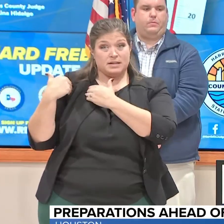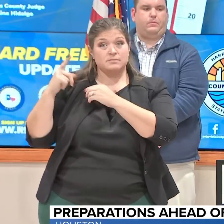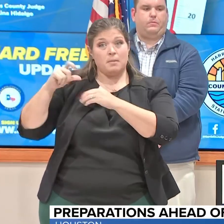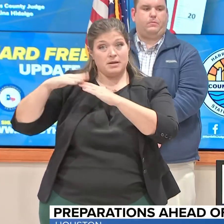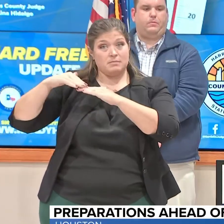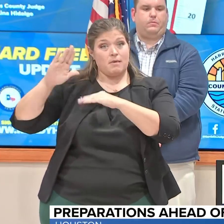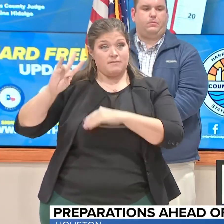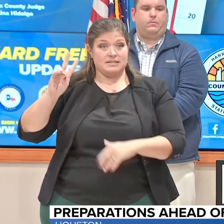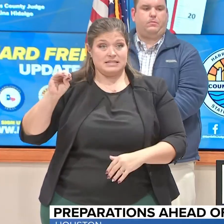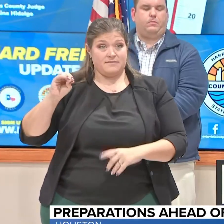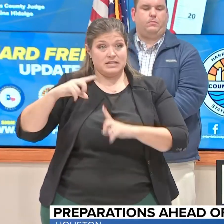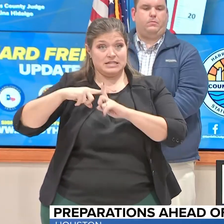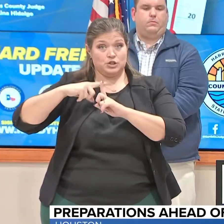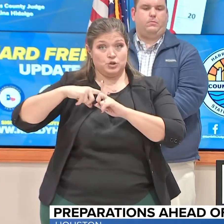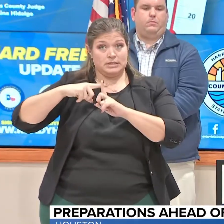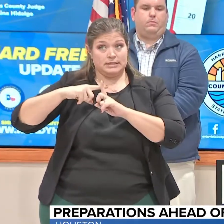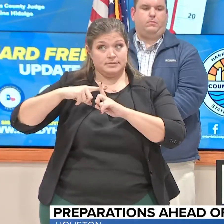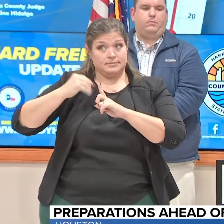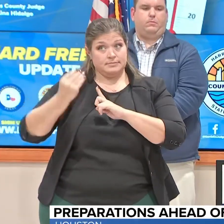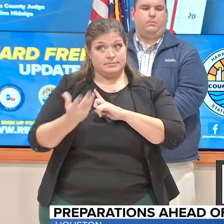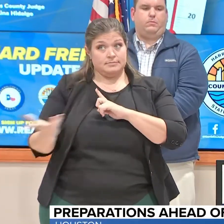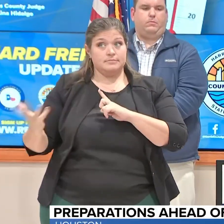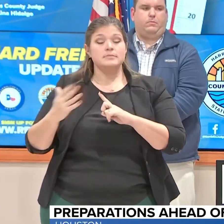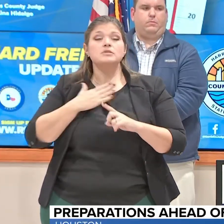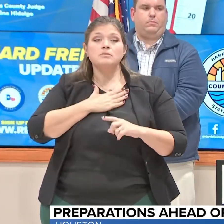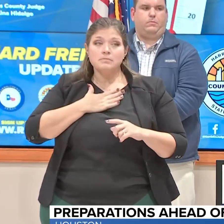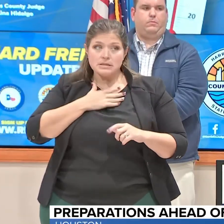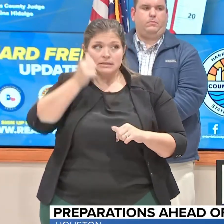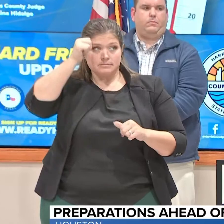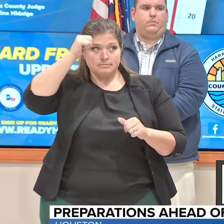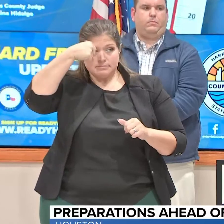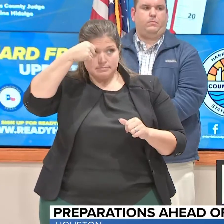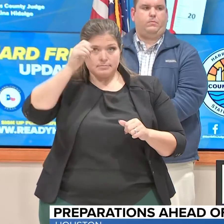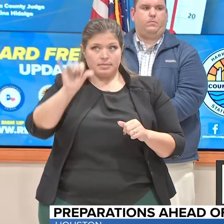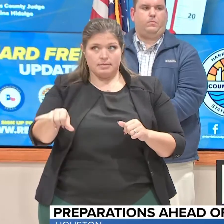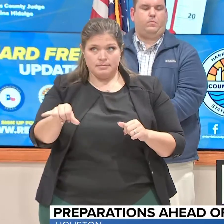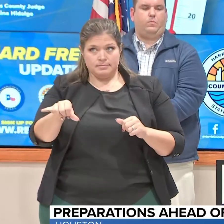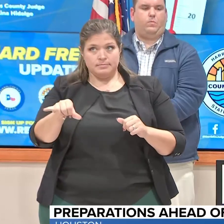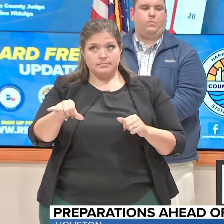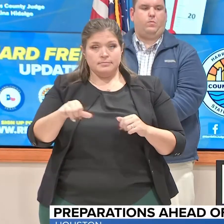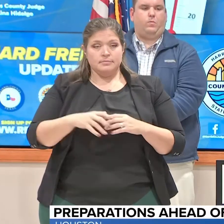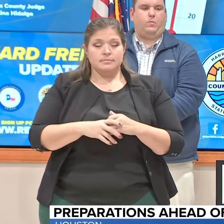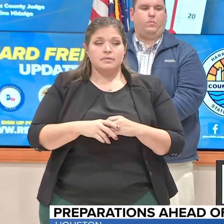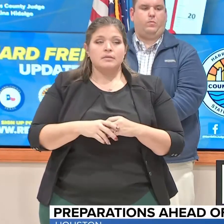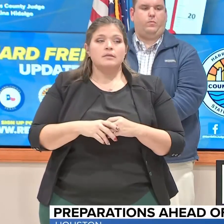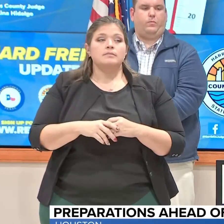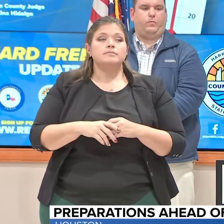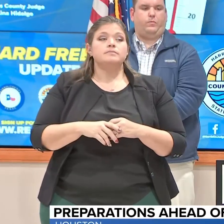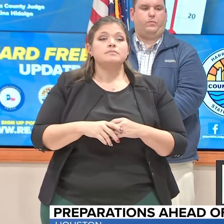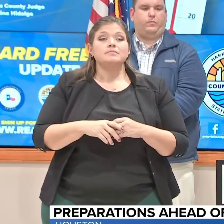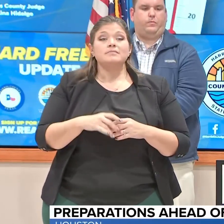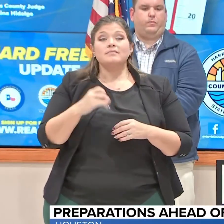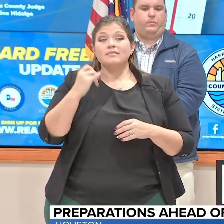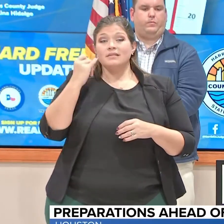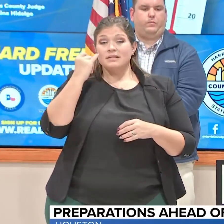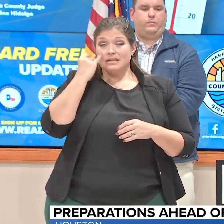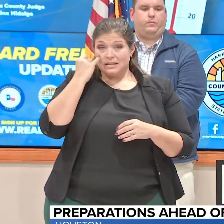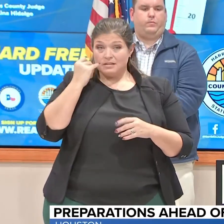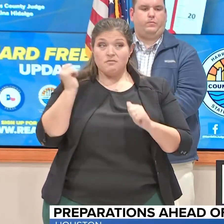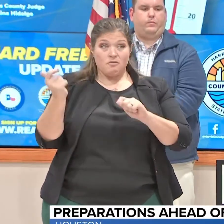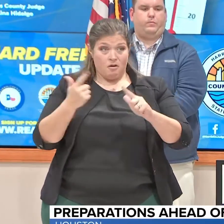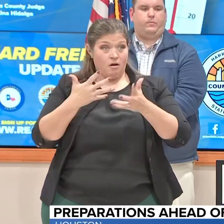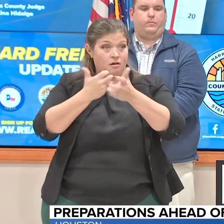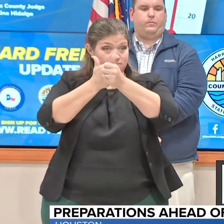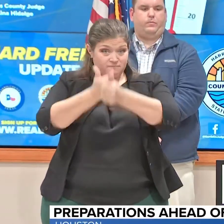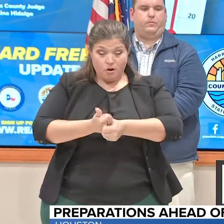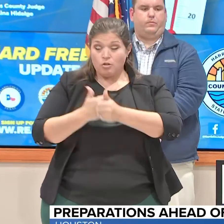70 degrees. Okay, so just please bear that in mind. So if we do that, then I think